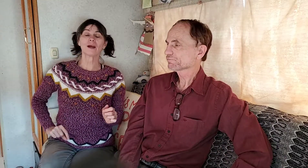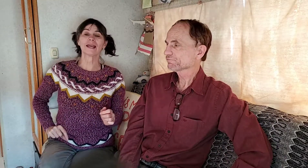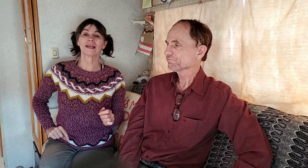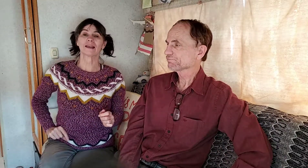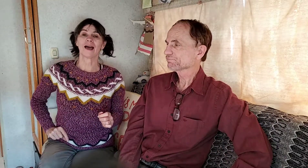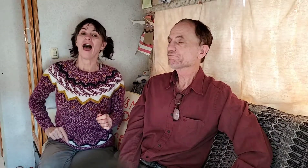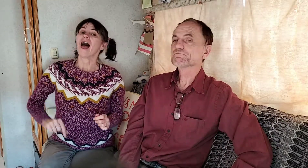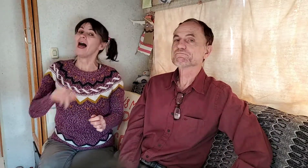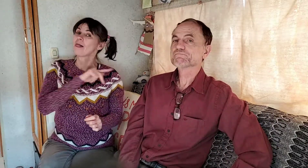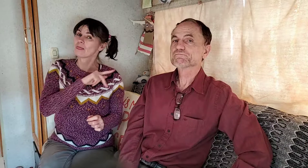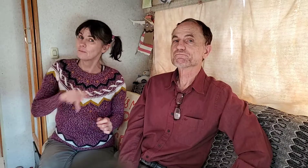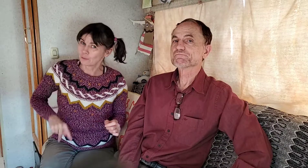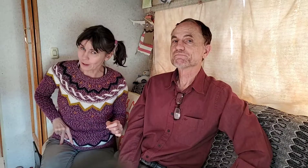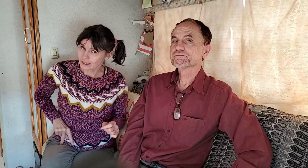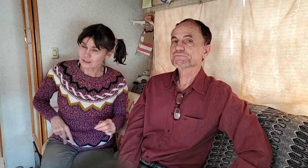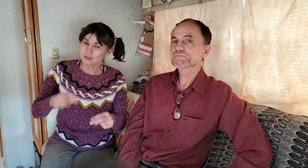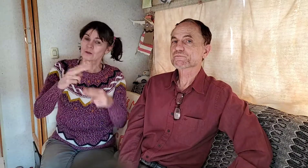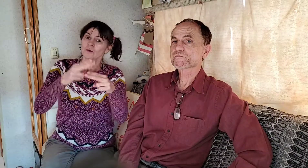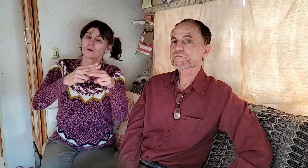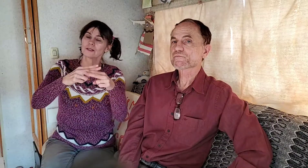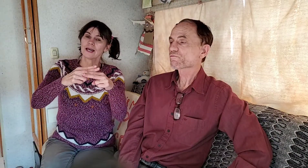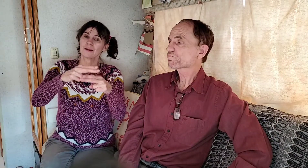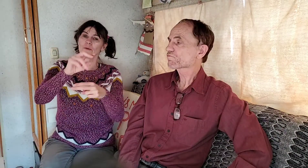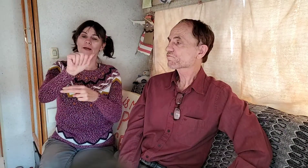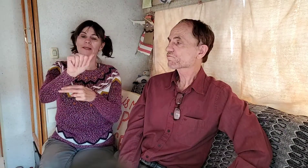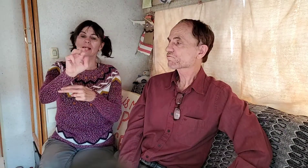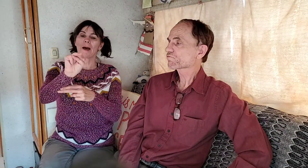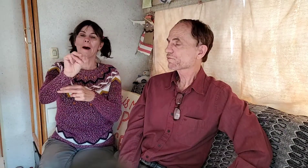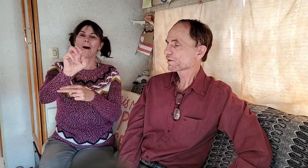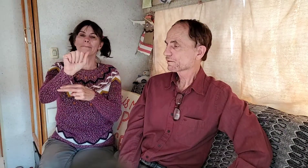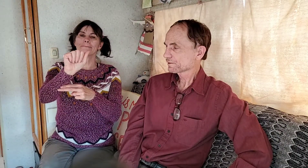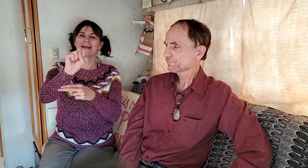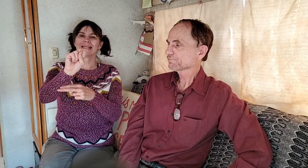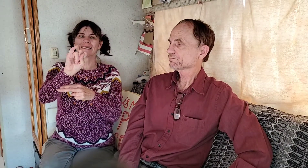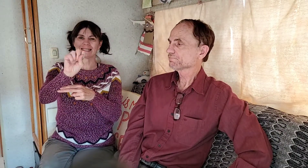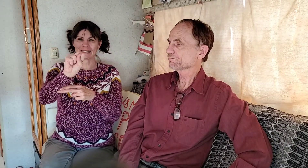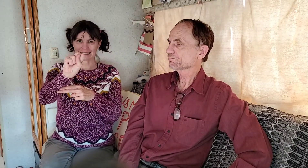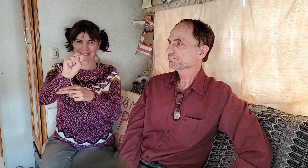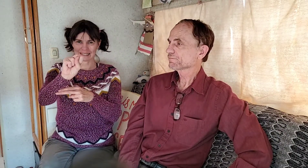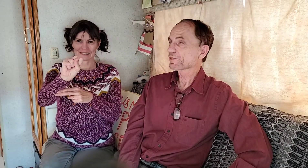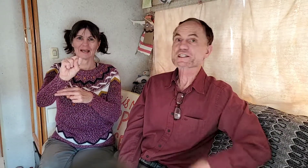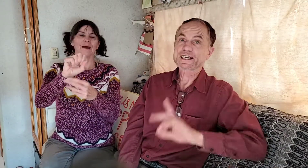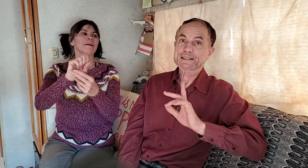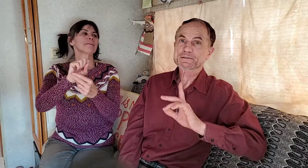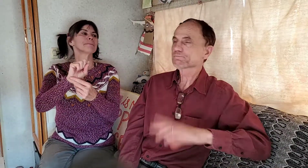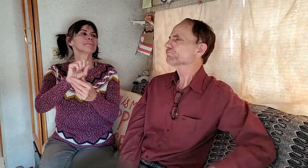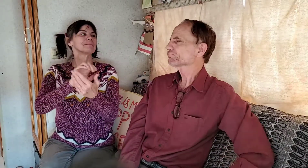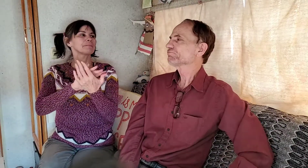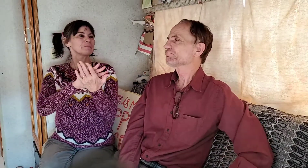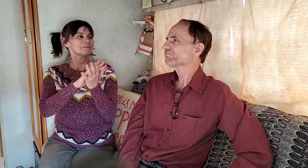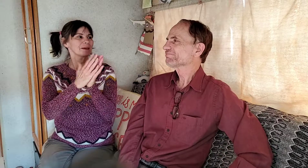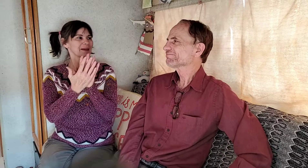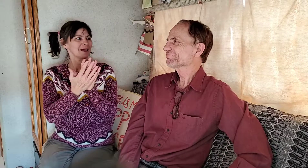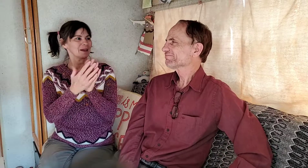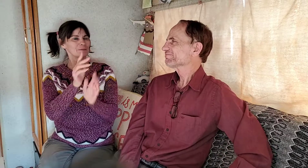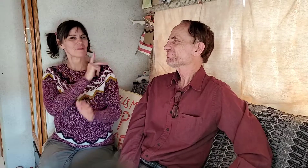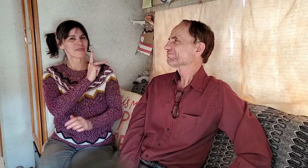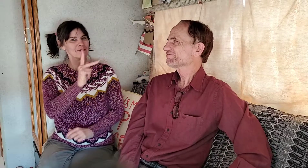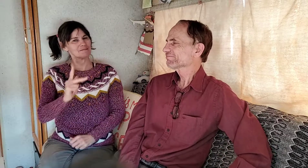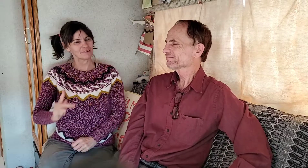queen. And the prince, whose name was Amasis, The second. became the